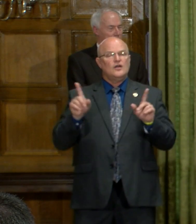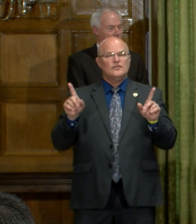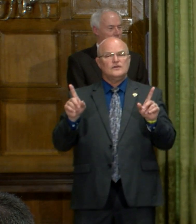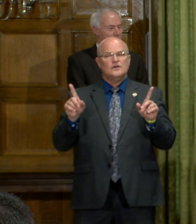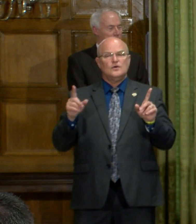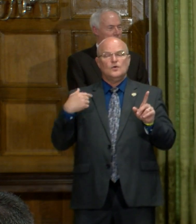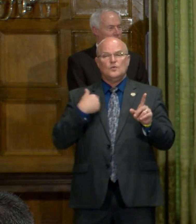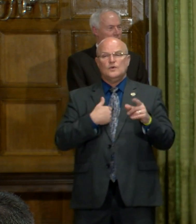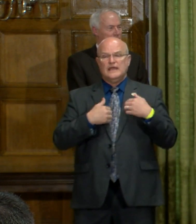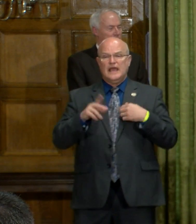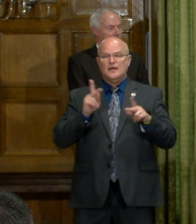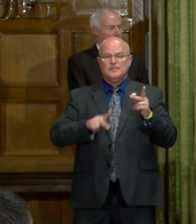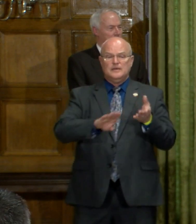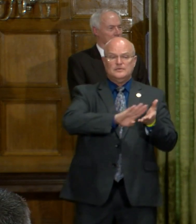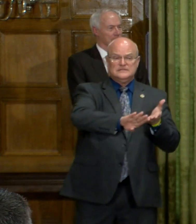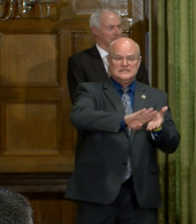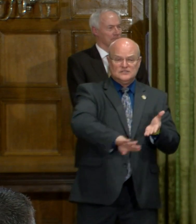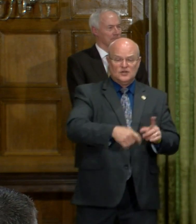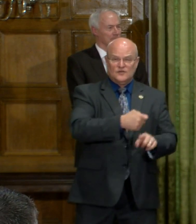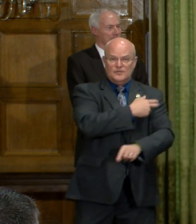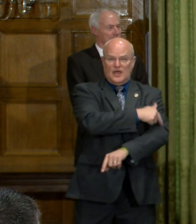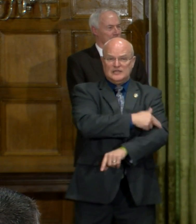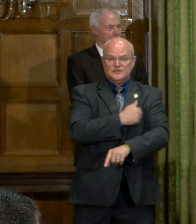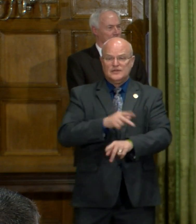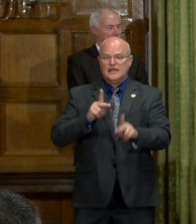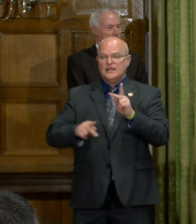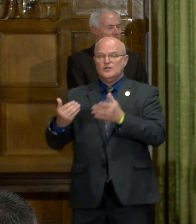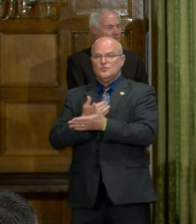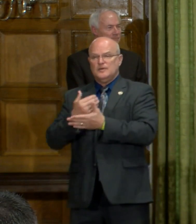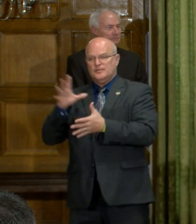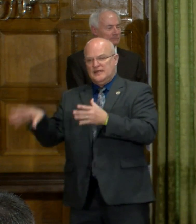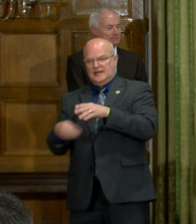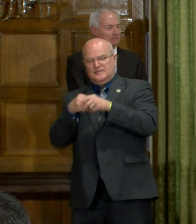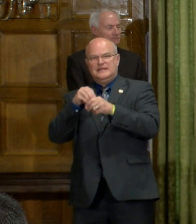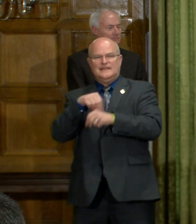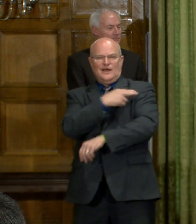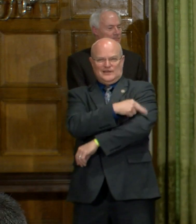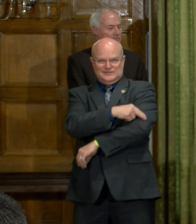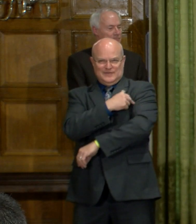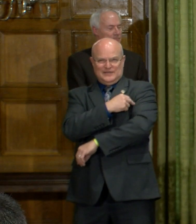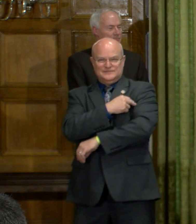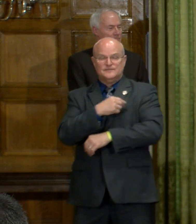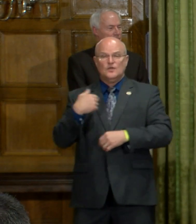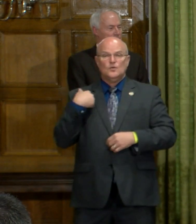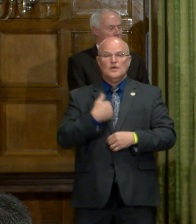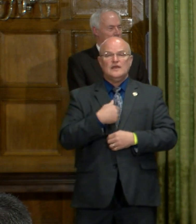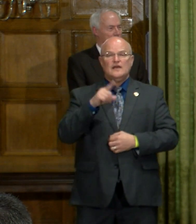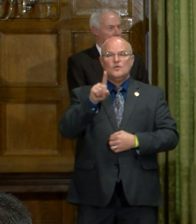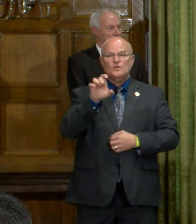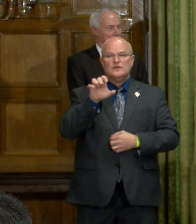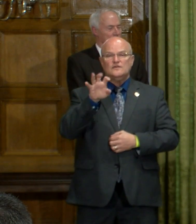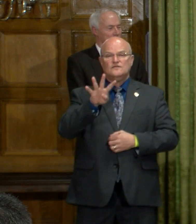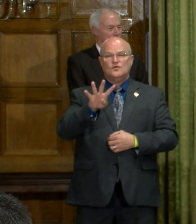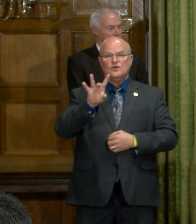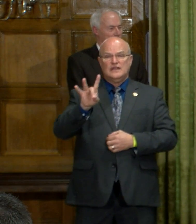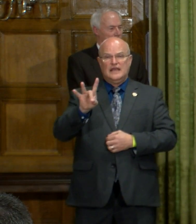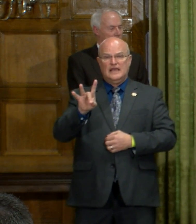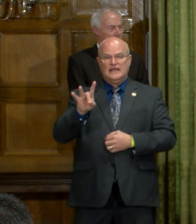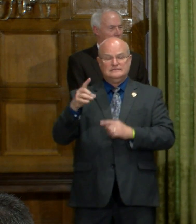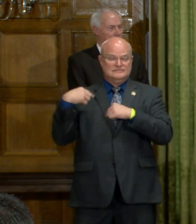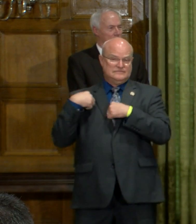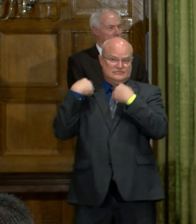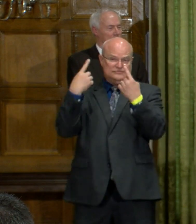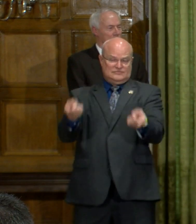although we had people discharged from the hospital. We had people admitted to the hospital. We've had 148 who have ever